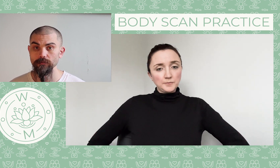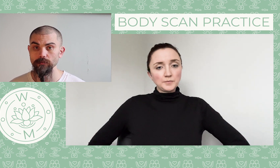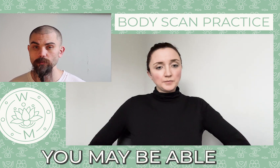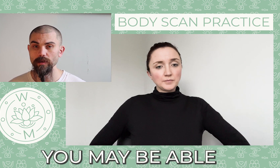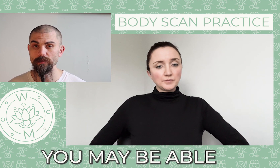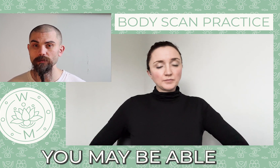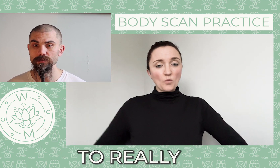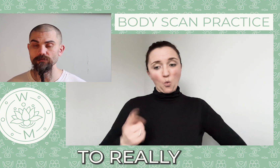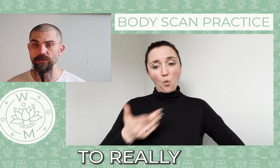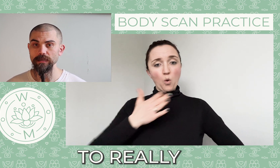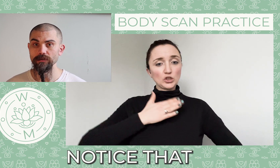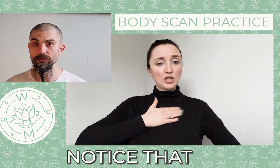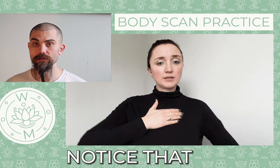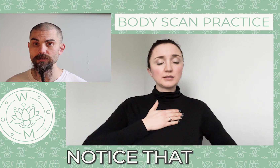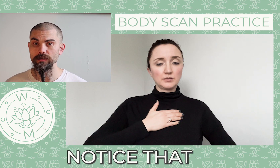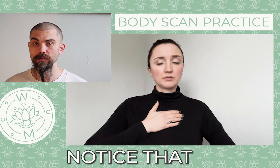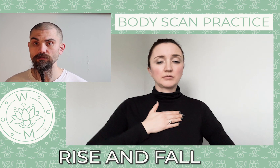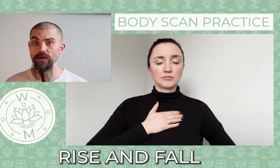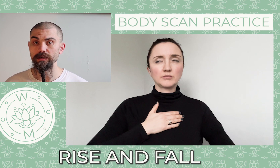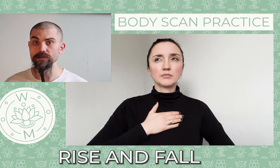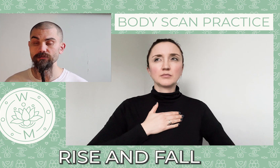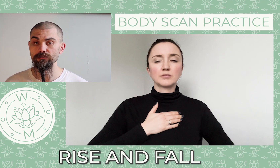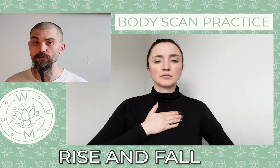You may be able to really notice that rise and fall